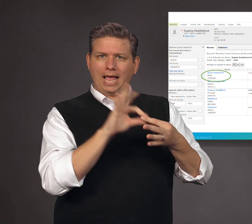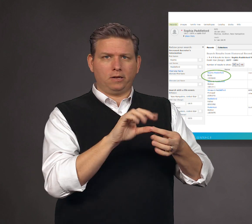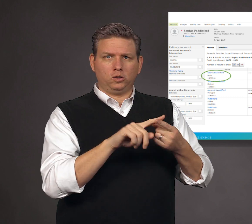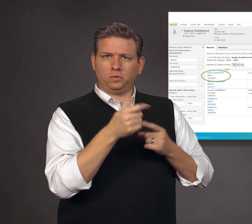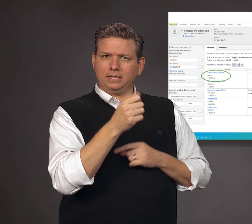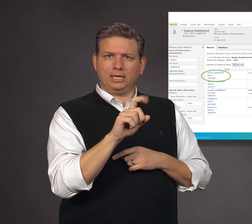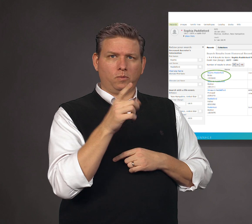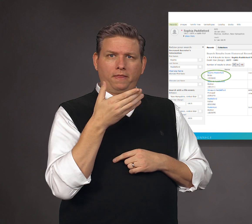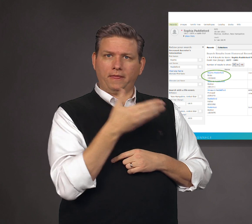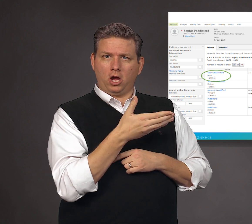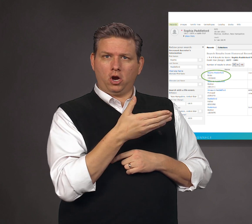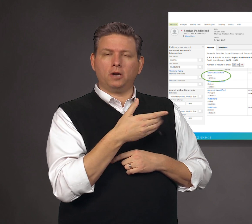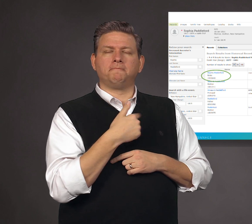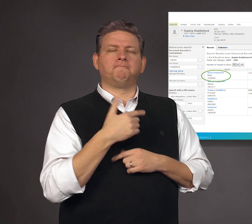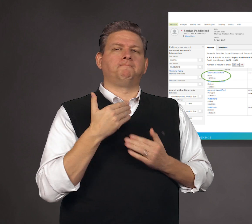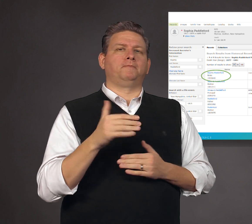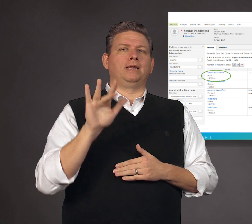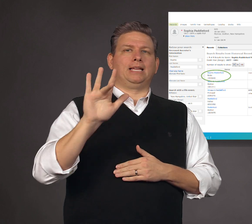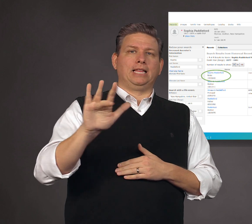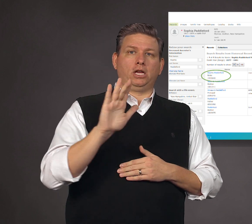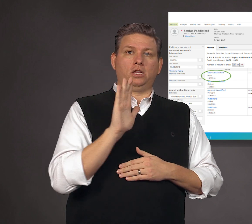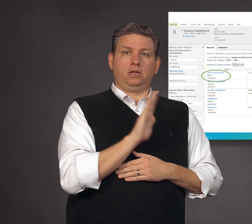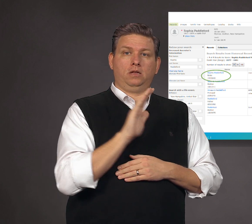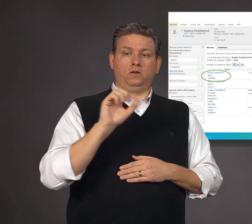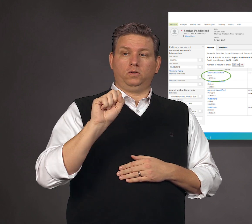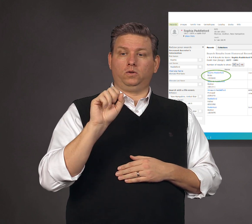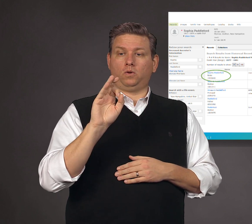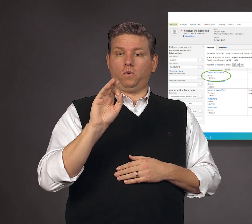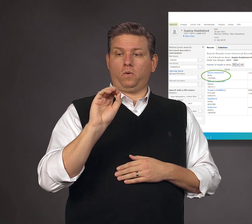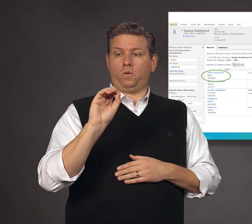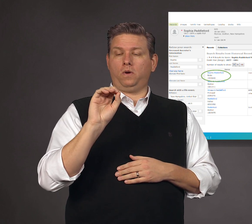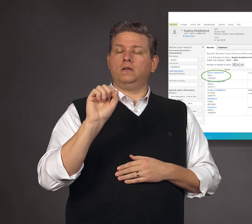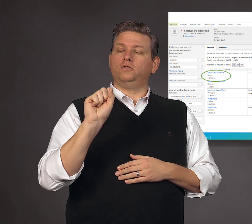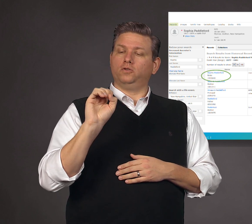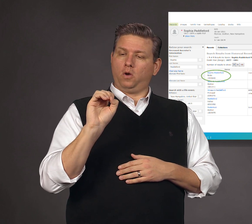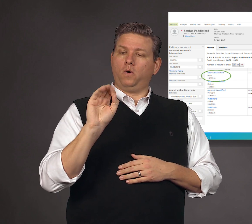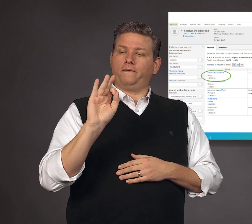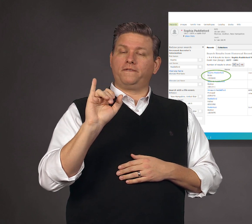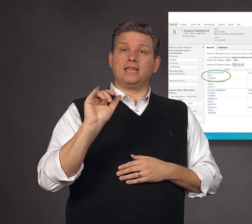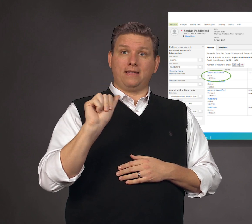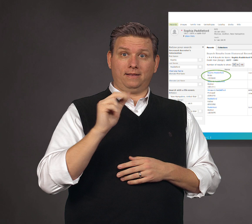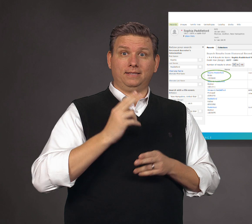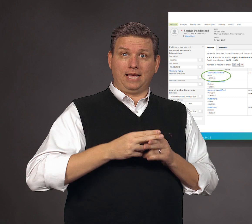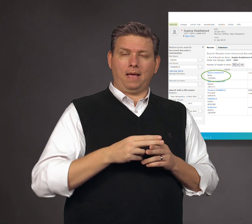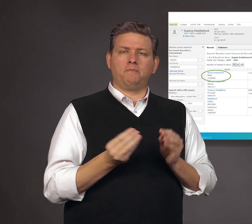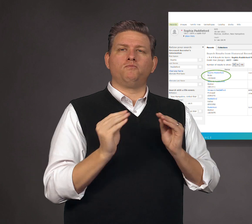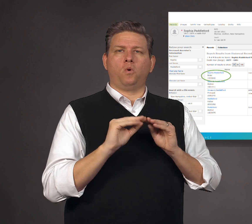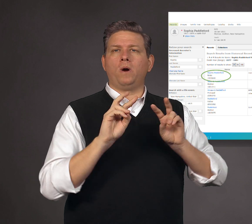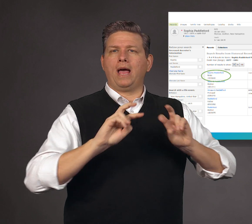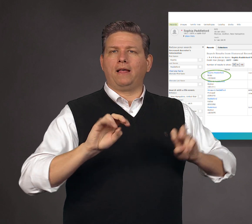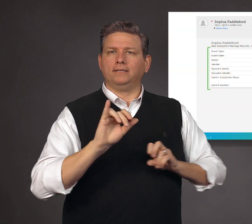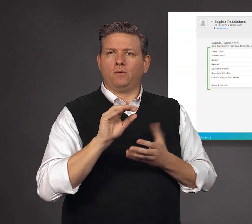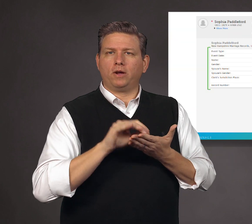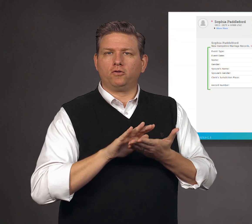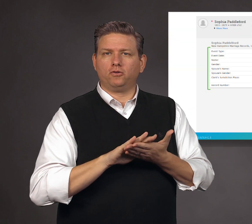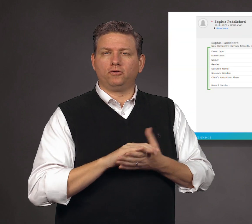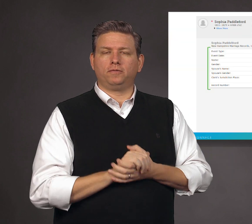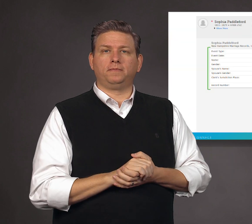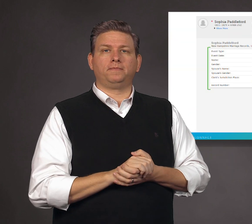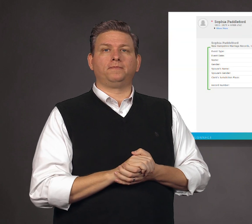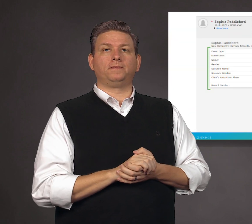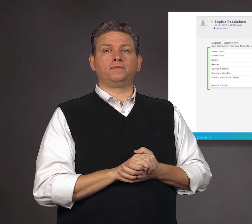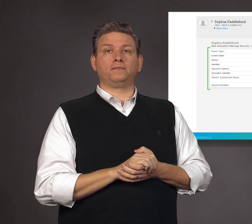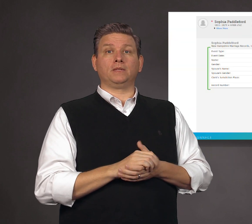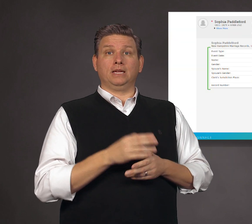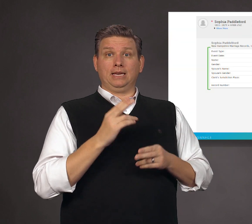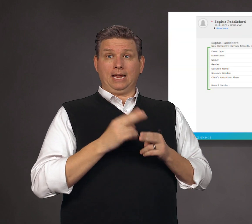tree. I will click on Sophia's name, highlighted in blue on this record, to further analyze the record. The